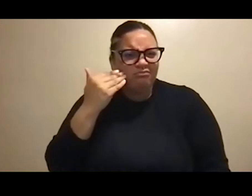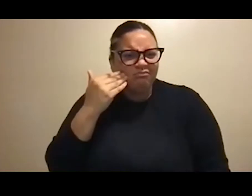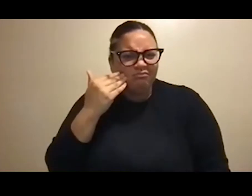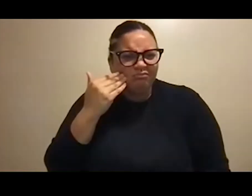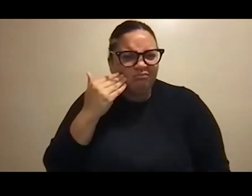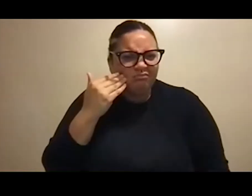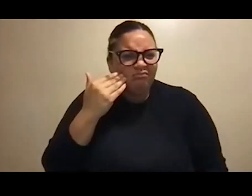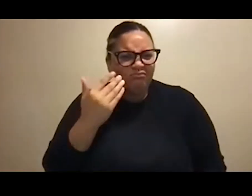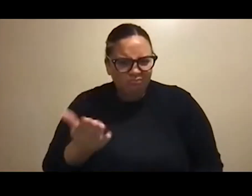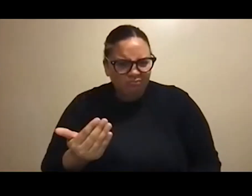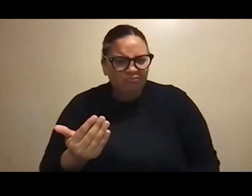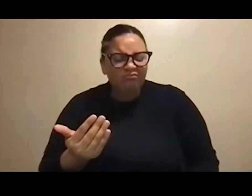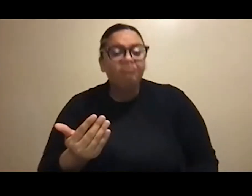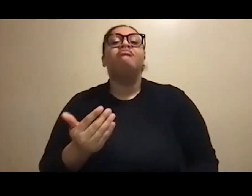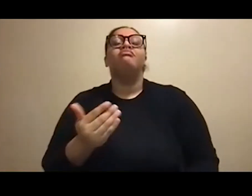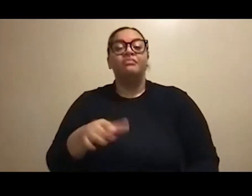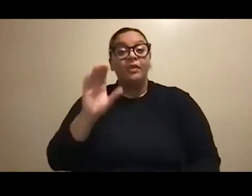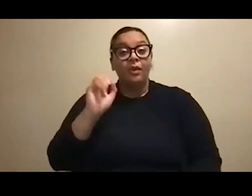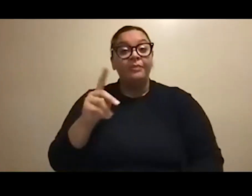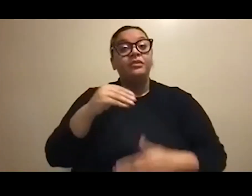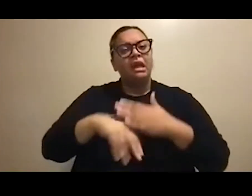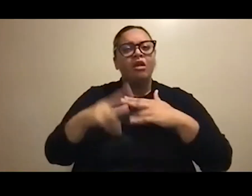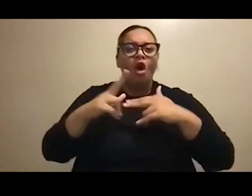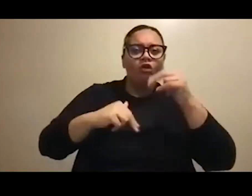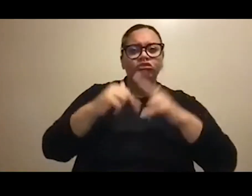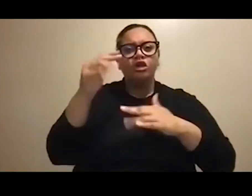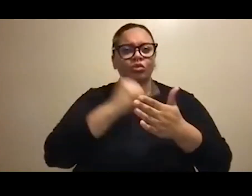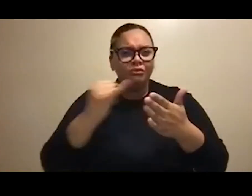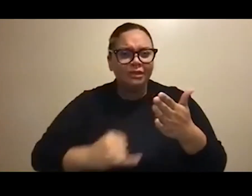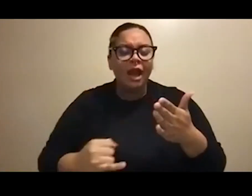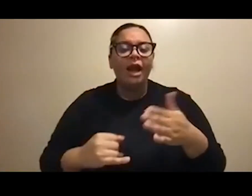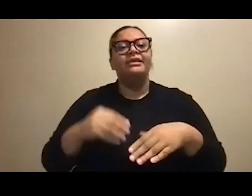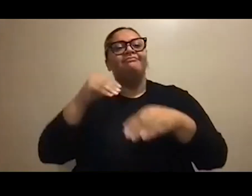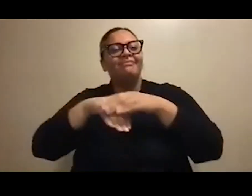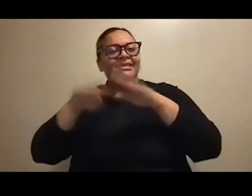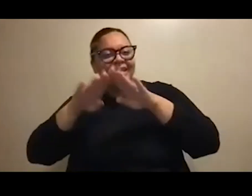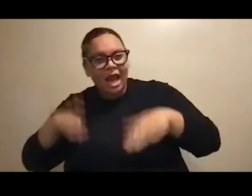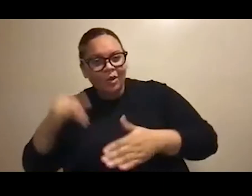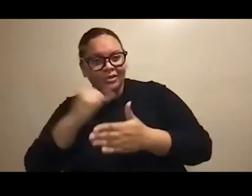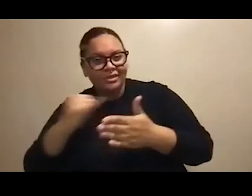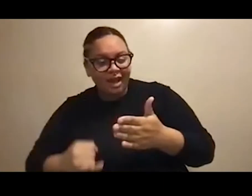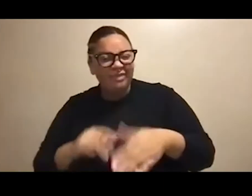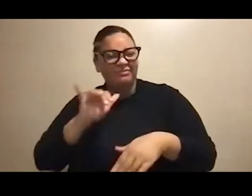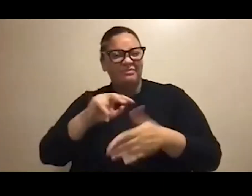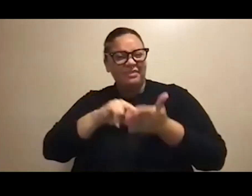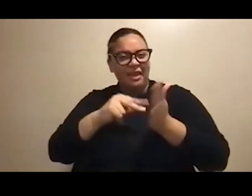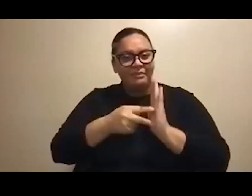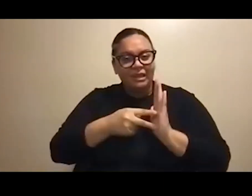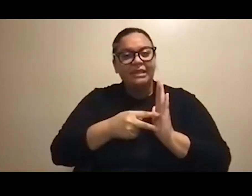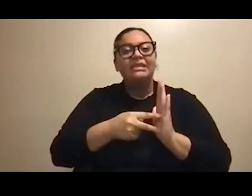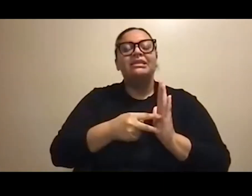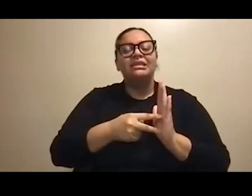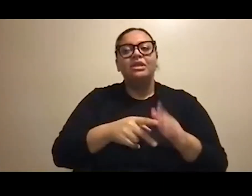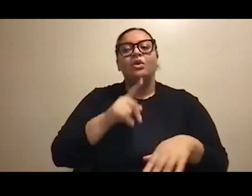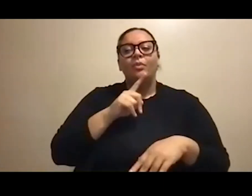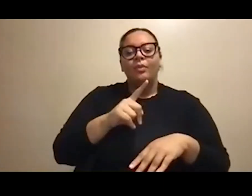work with it? Okay. In architectural design and interior design, Feng Shui means basically aligning